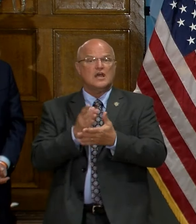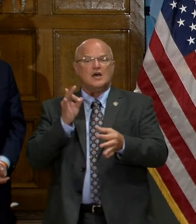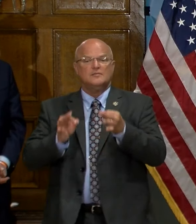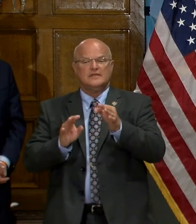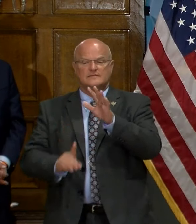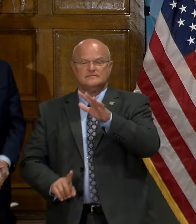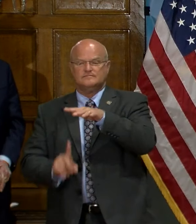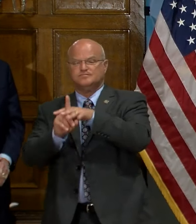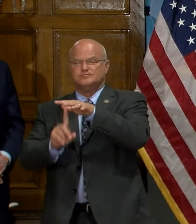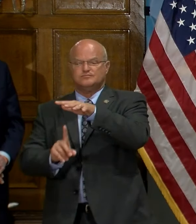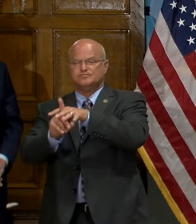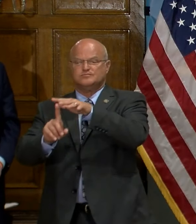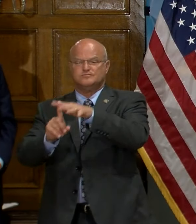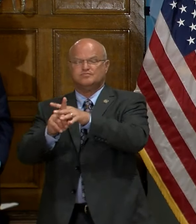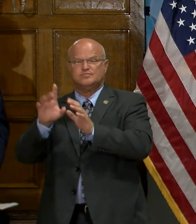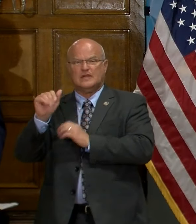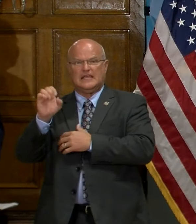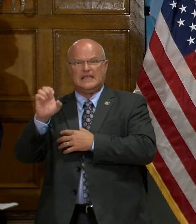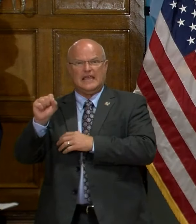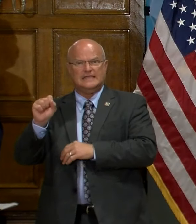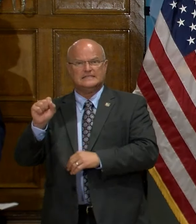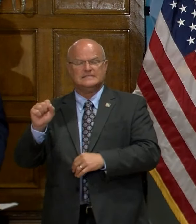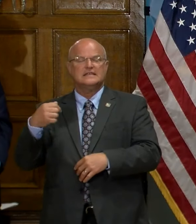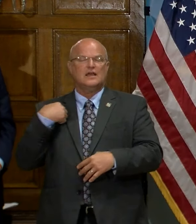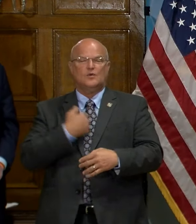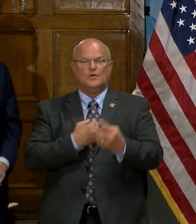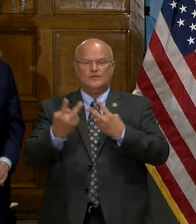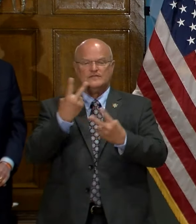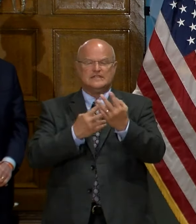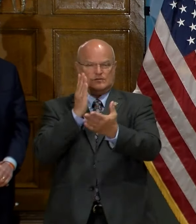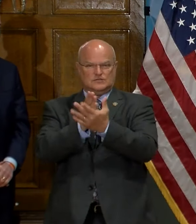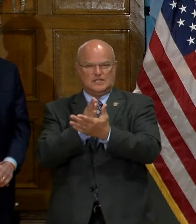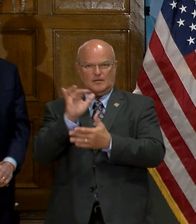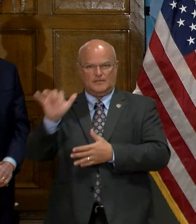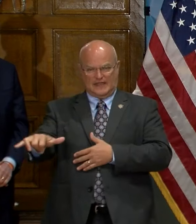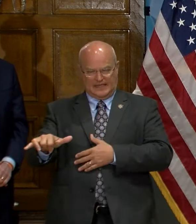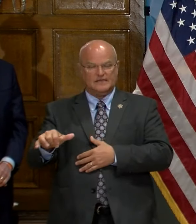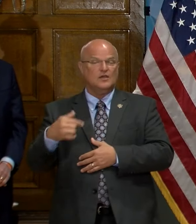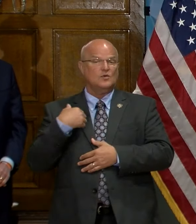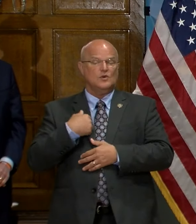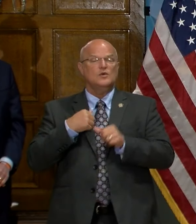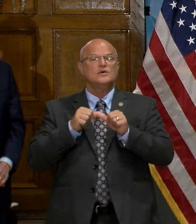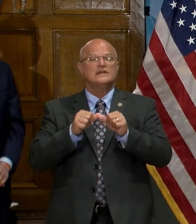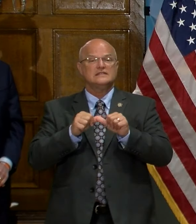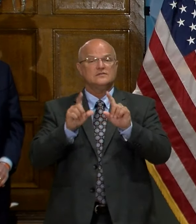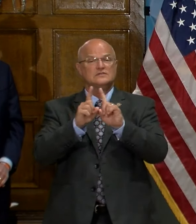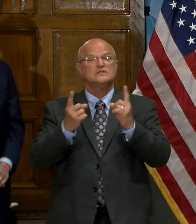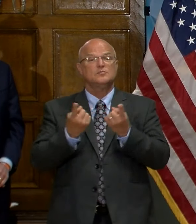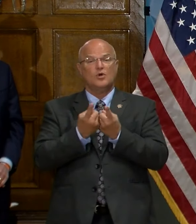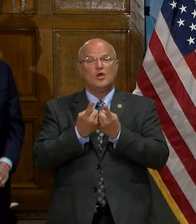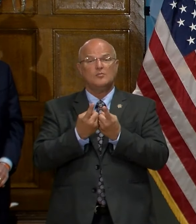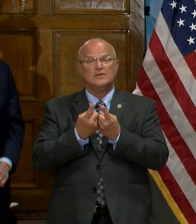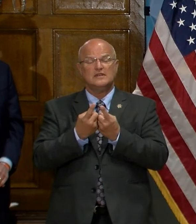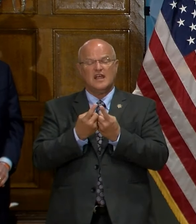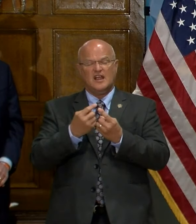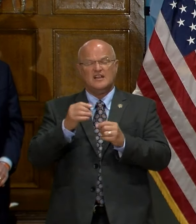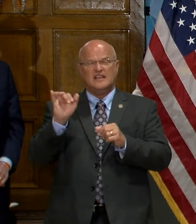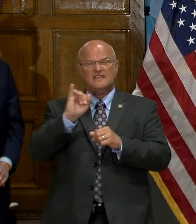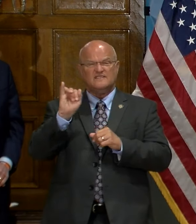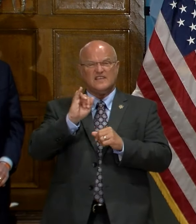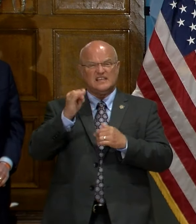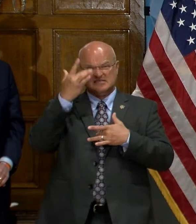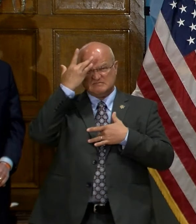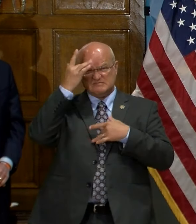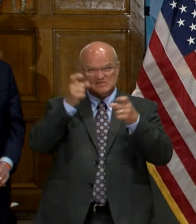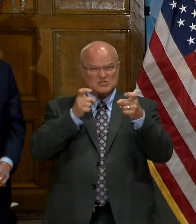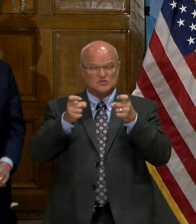cases develop or other issues arise that warrant those measures. We will continue as the department our infection control measures.